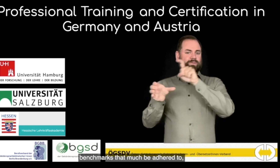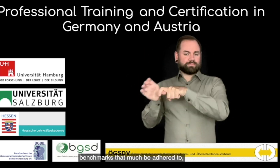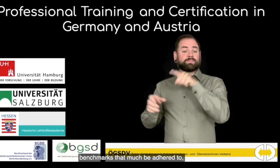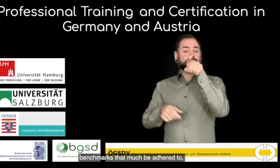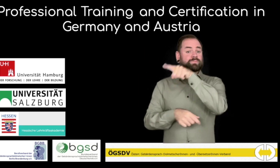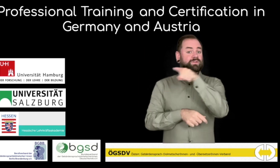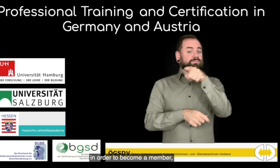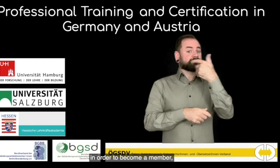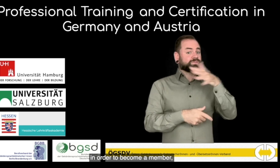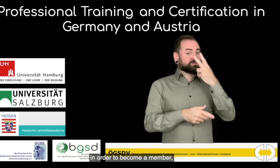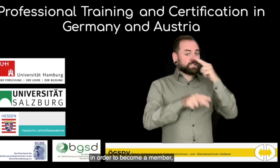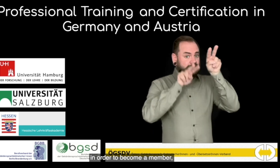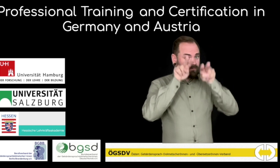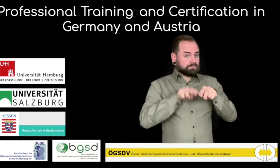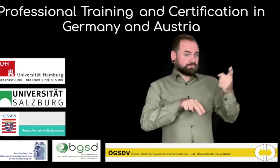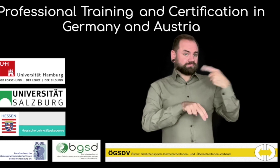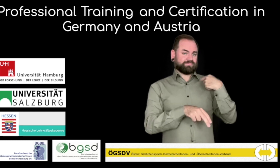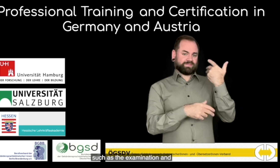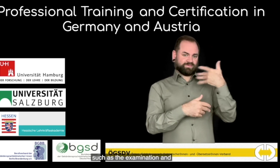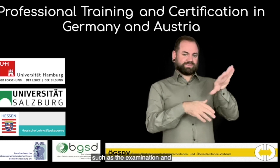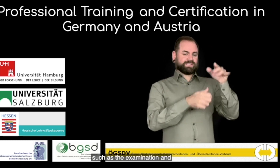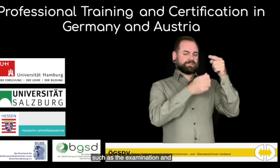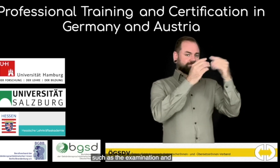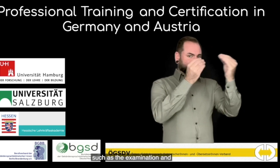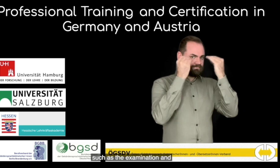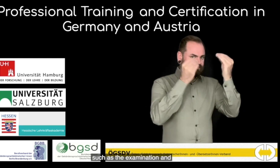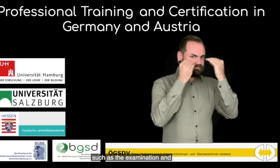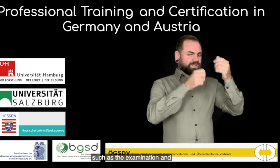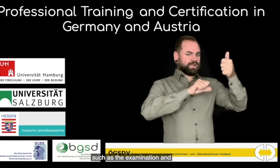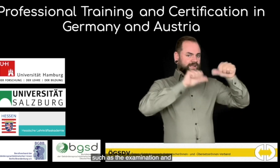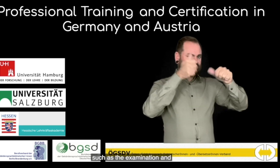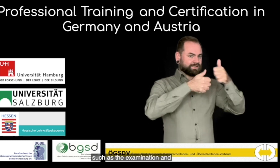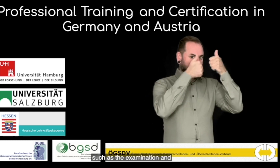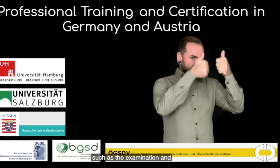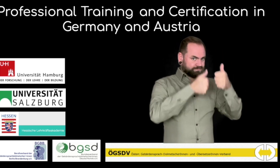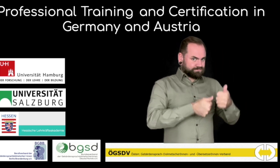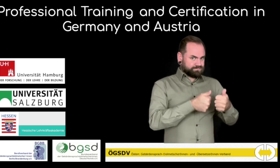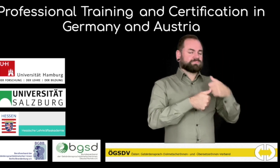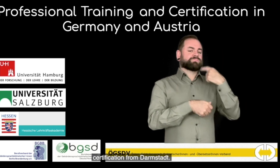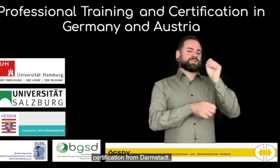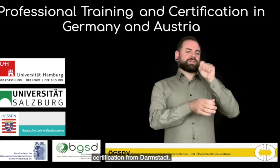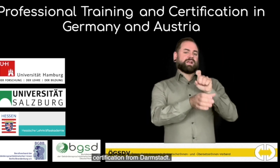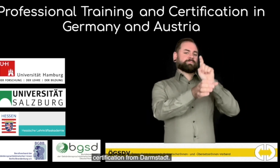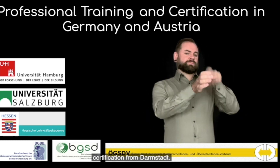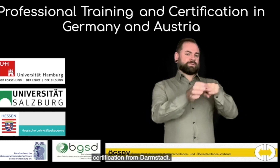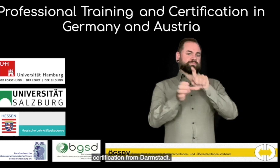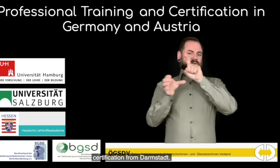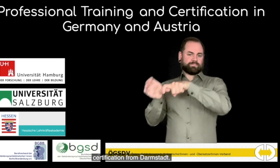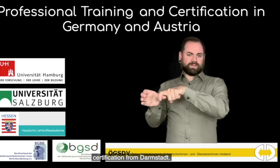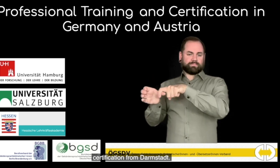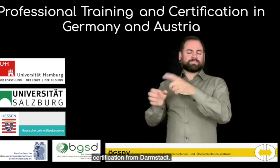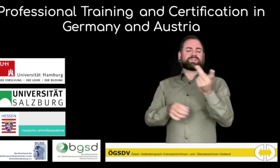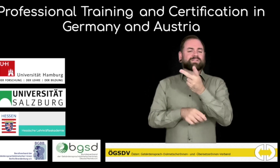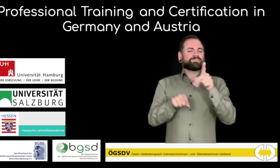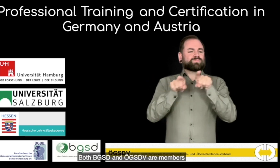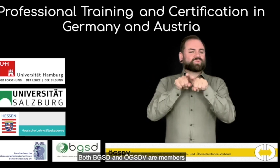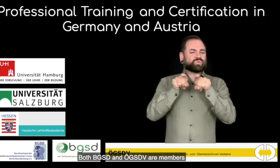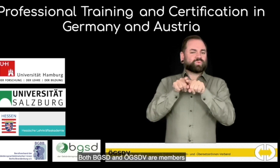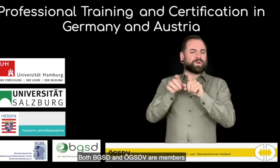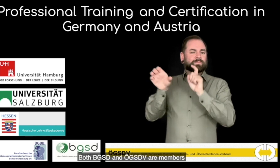become a member, such as the examination and certification from Darmstadt. Both BGSD and UGSDV are members